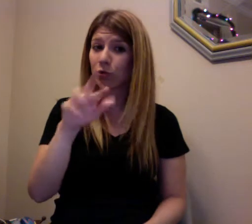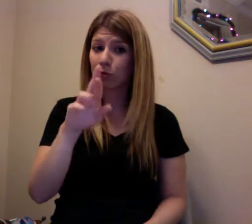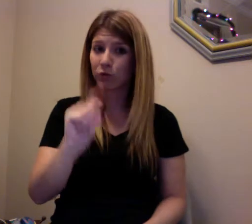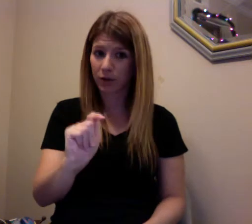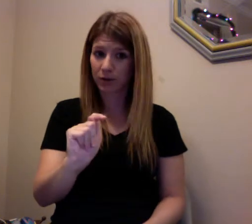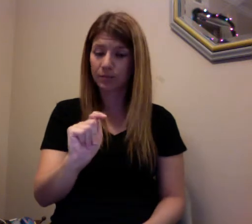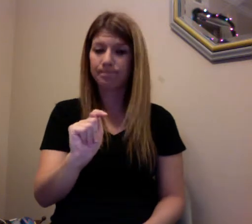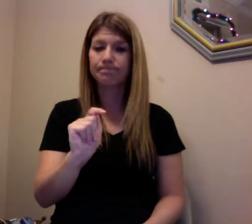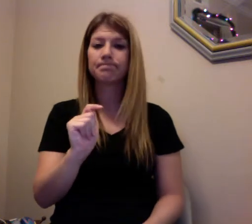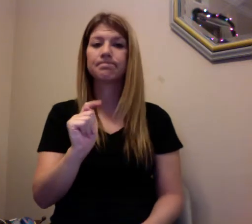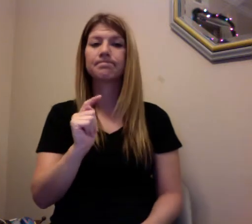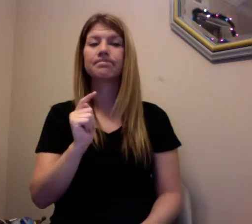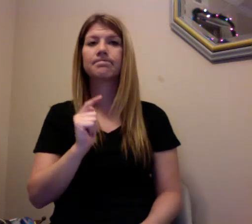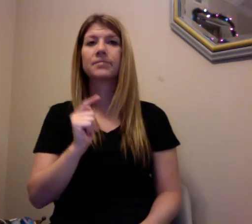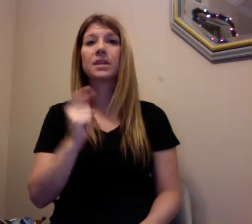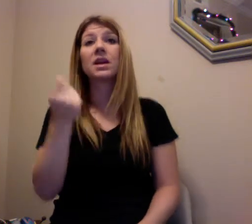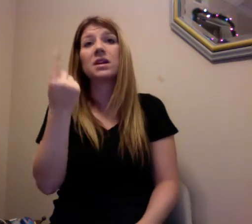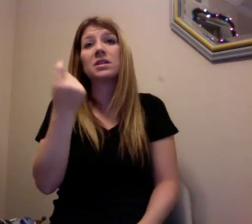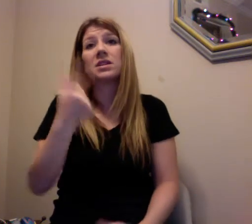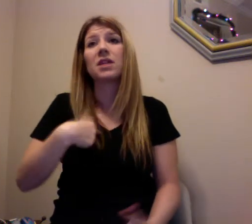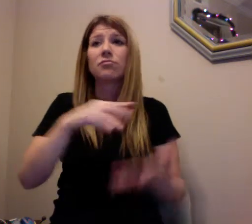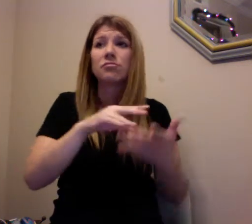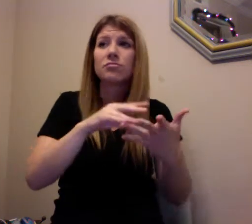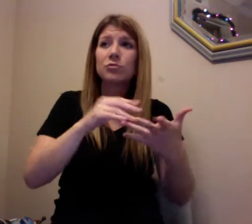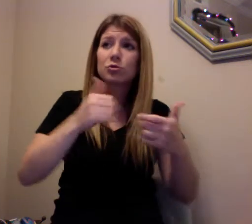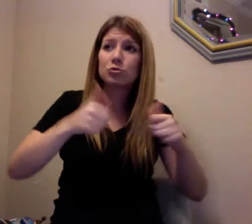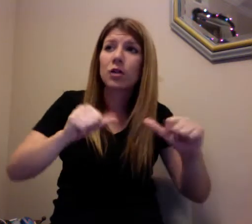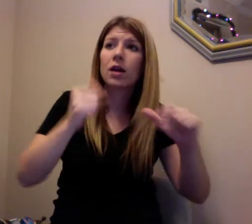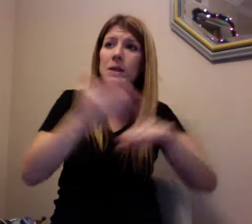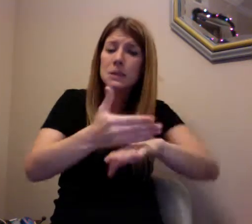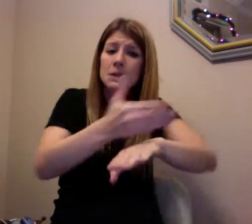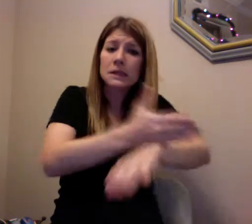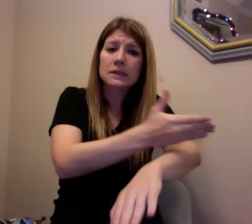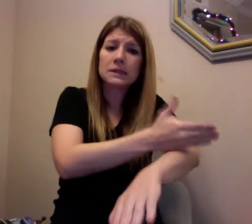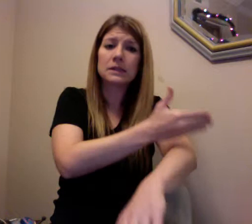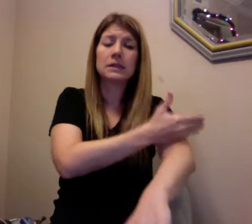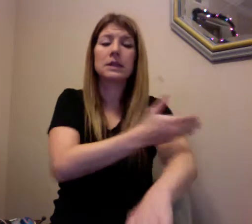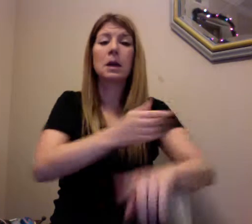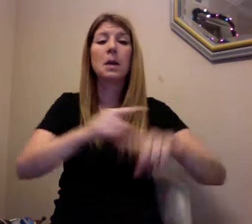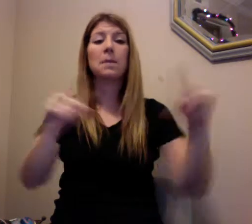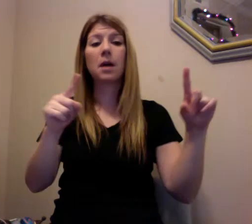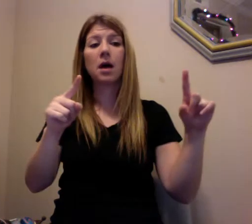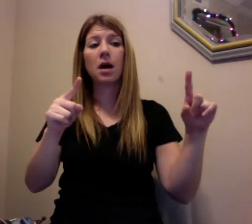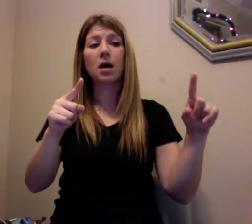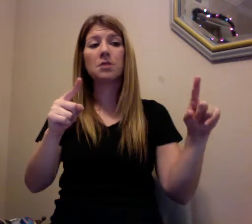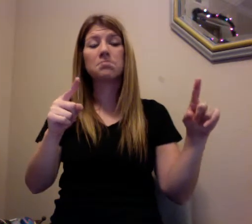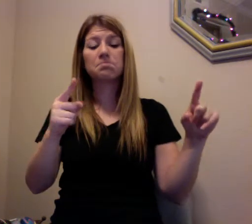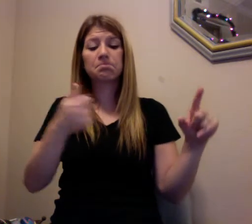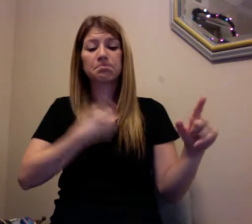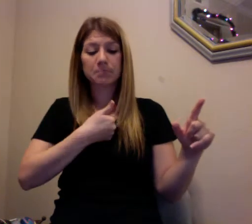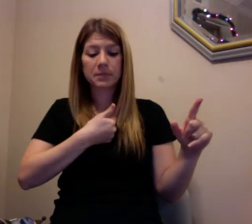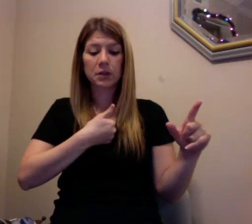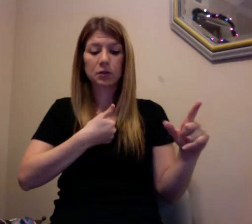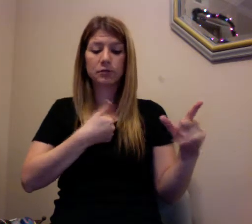to get better at everything I've tried. But in my humanity, I also allow my ego to get in. And I regretted the time I